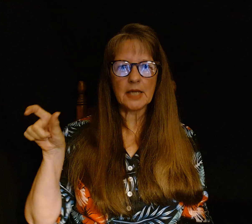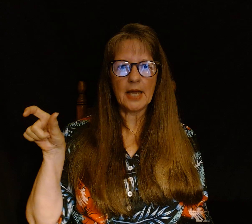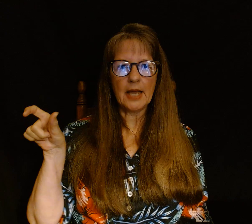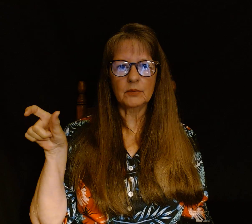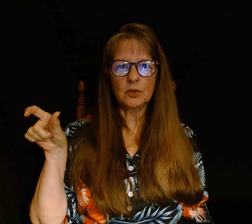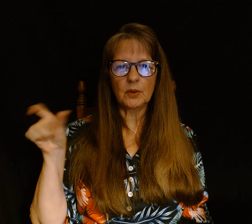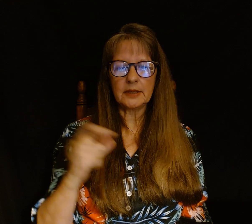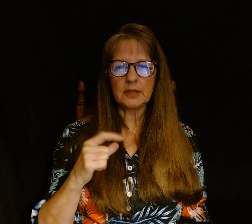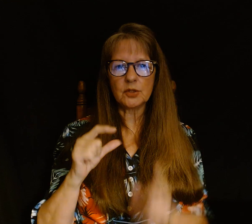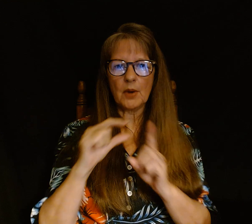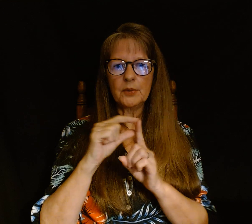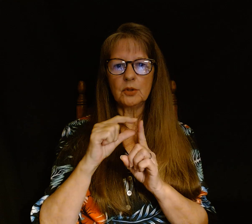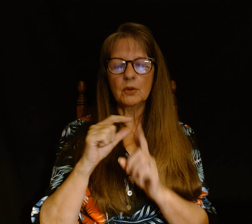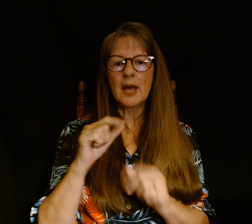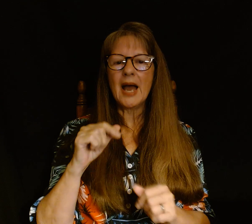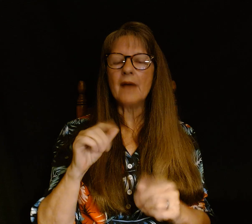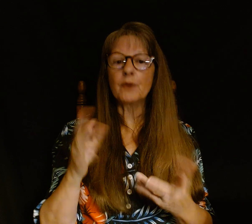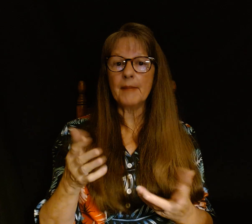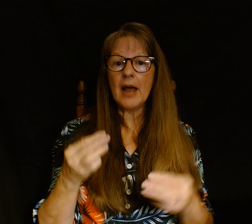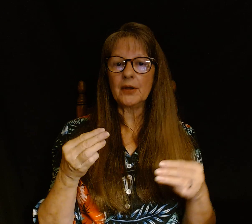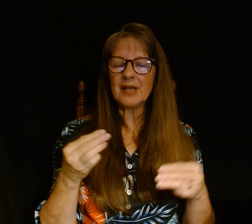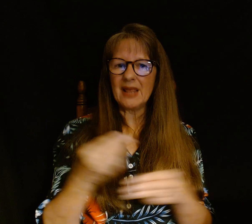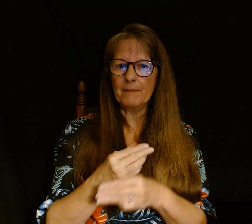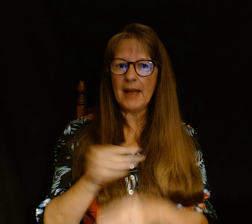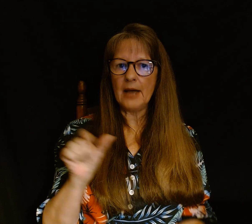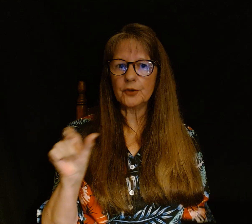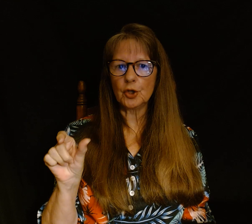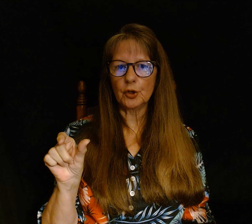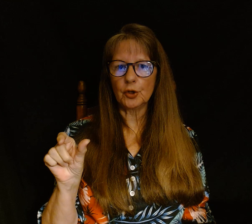and do it like this. So I would do, for math, I'd say that math term.